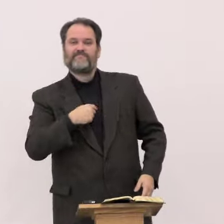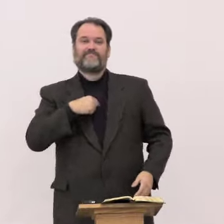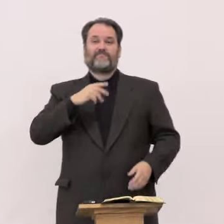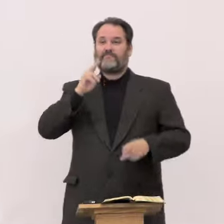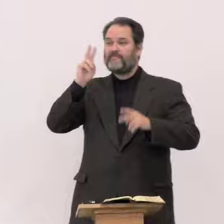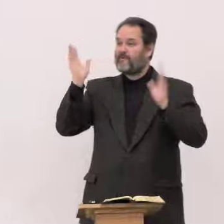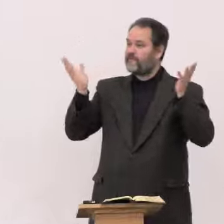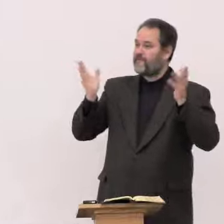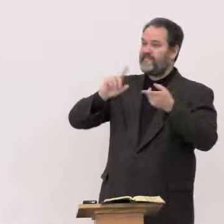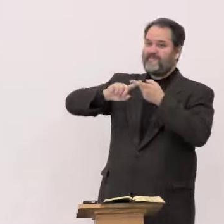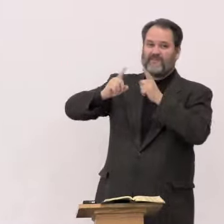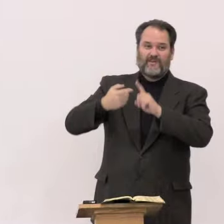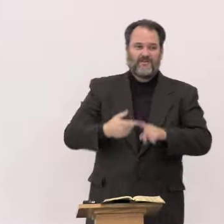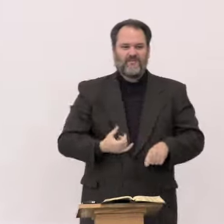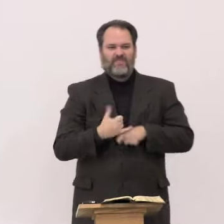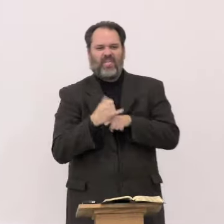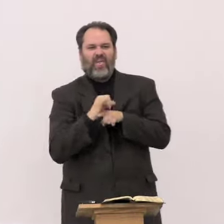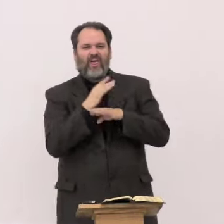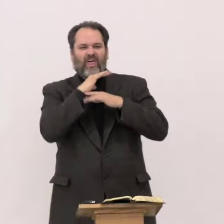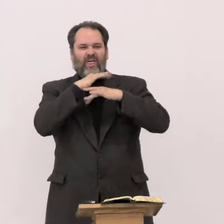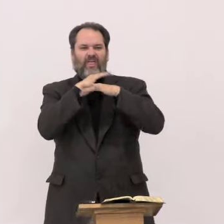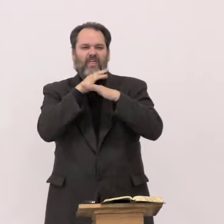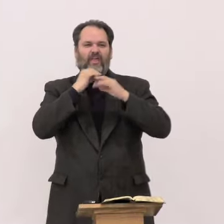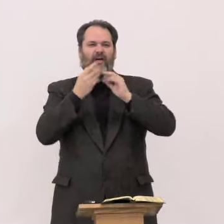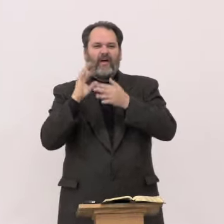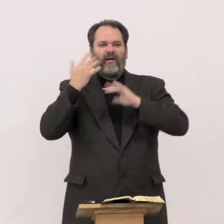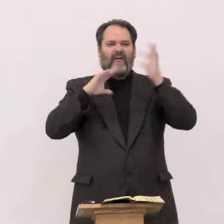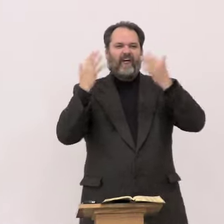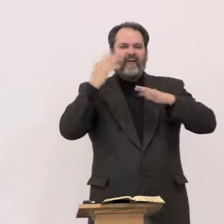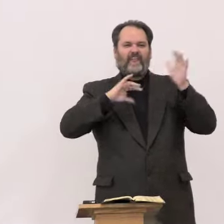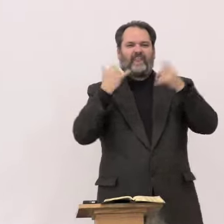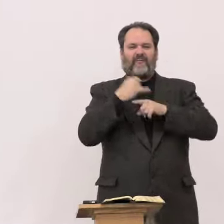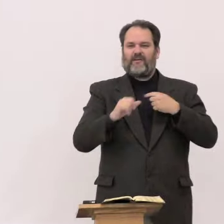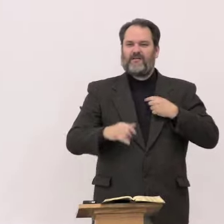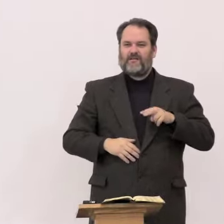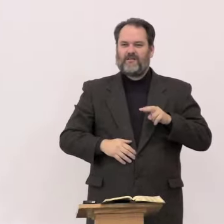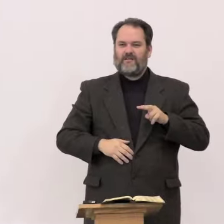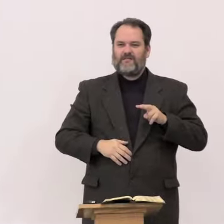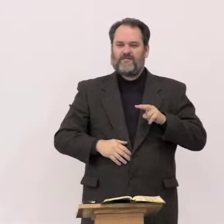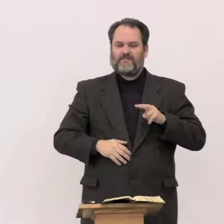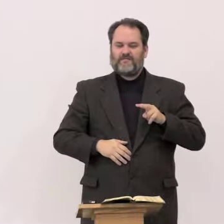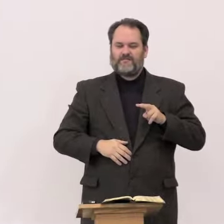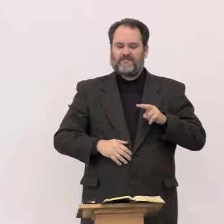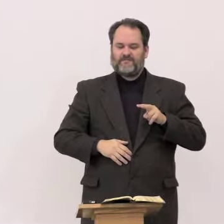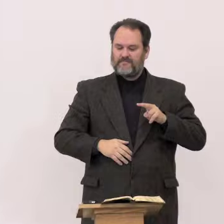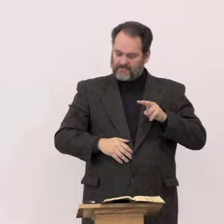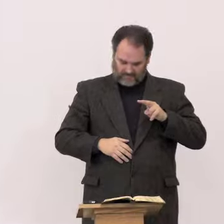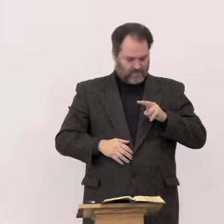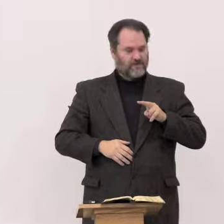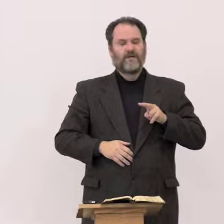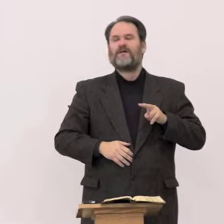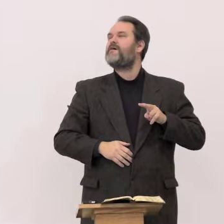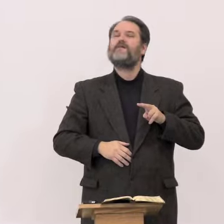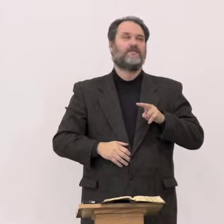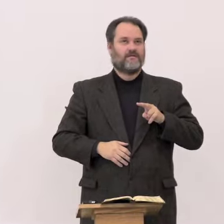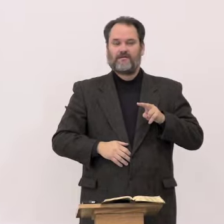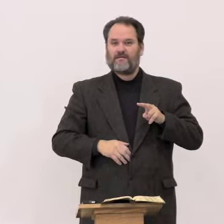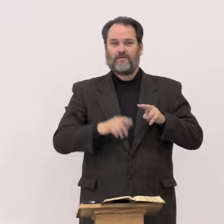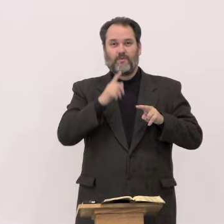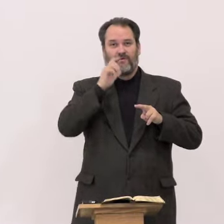because I watch TV and I talk to some of my friends and they don't start cursing, and